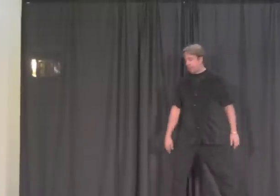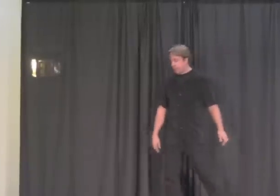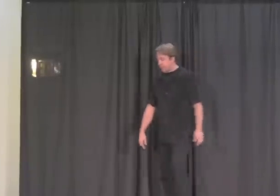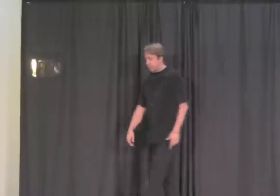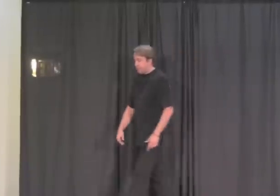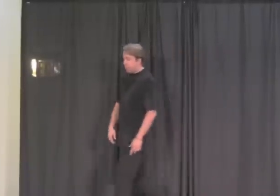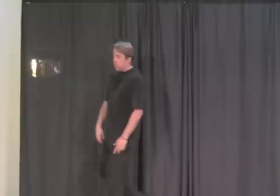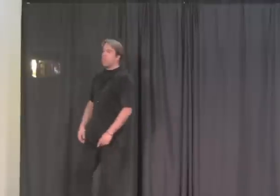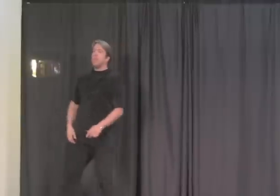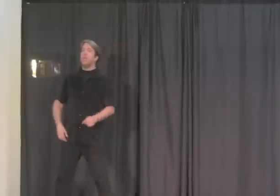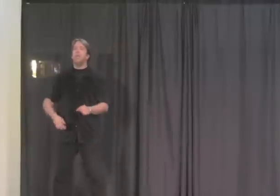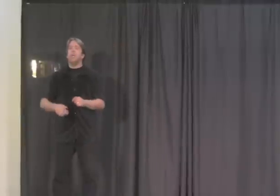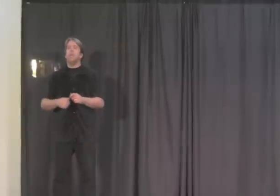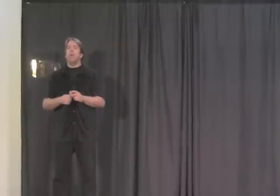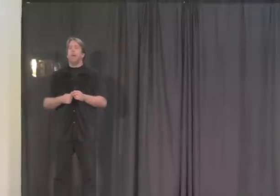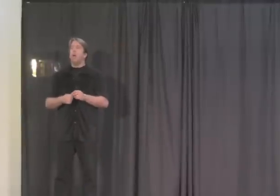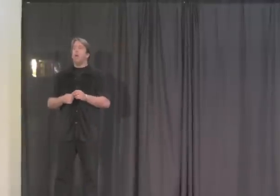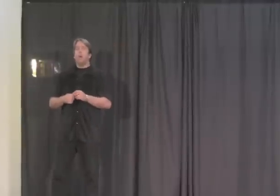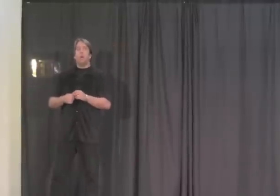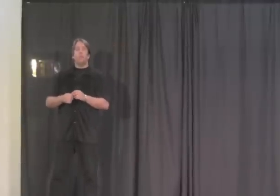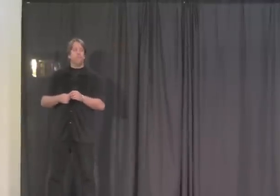its long neck.